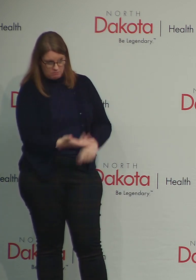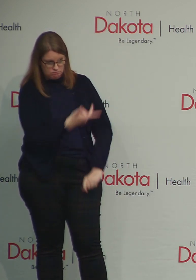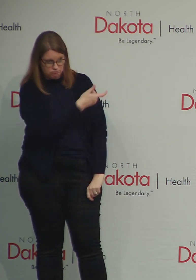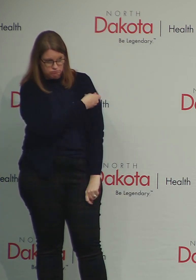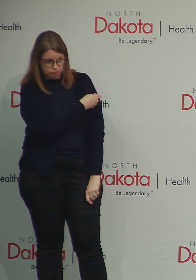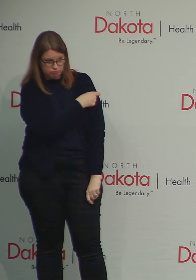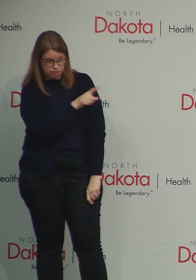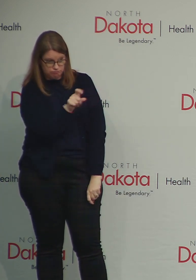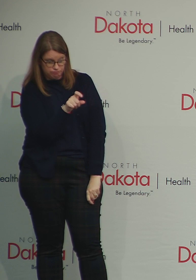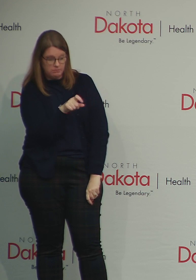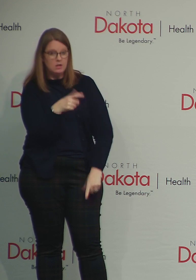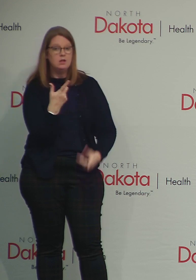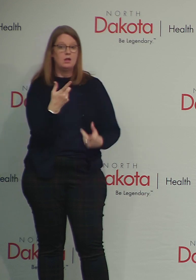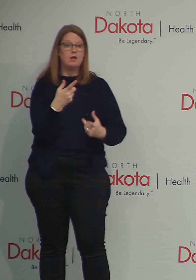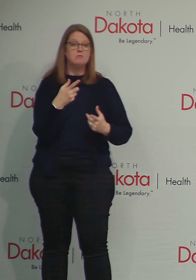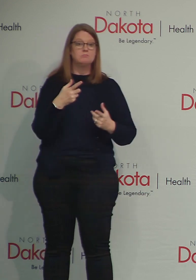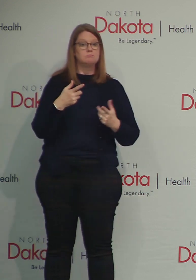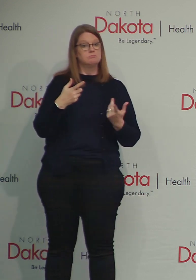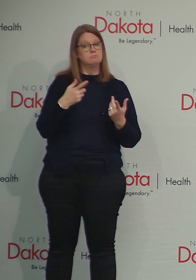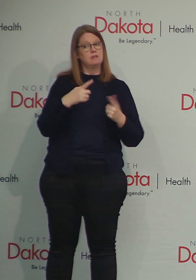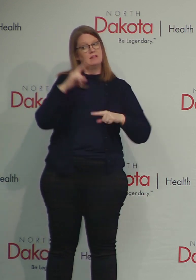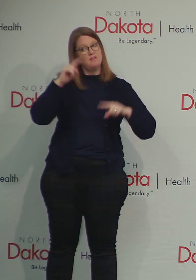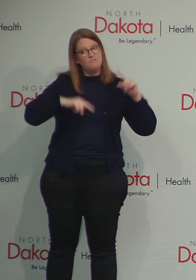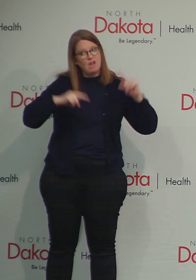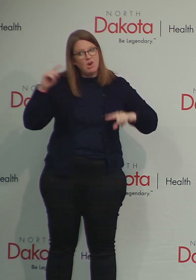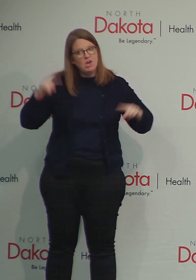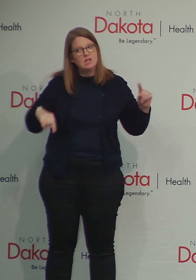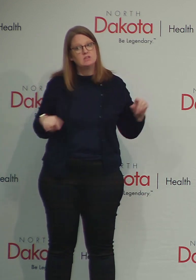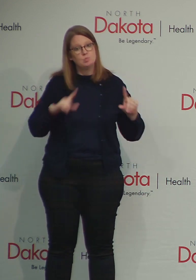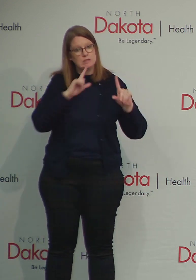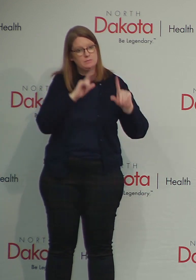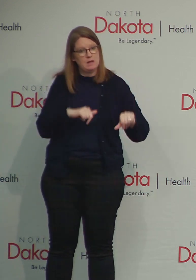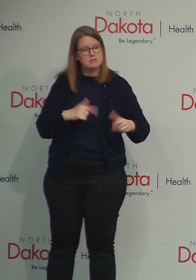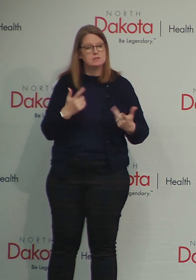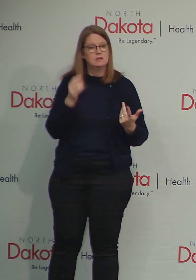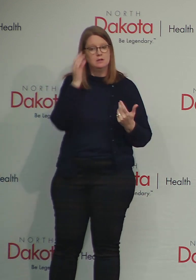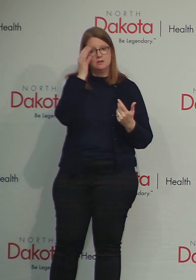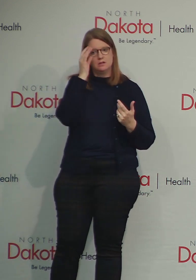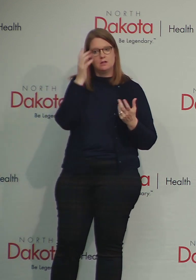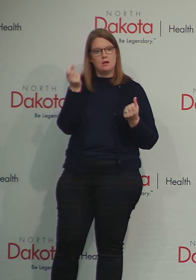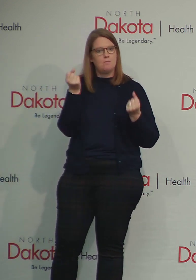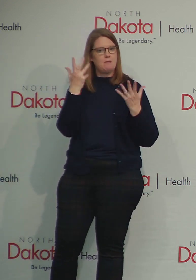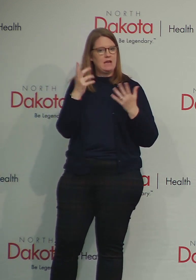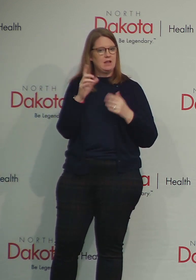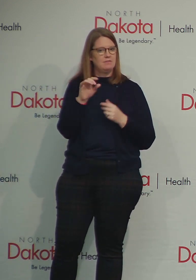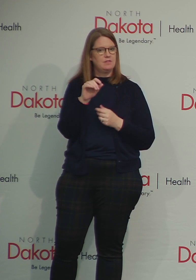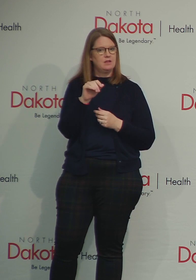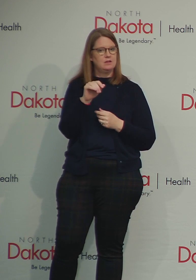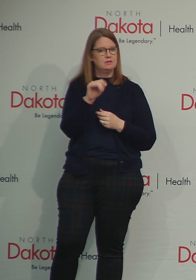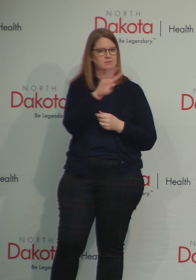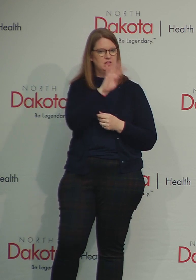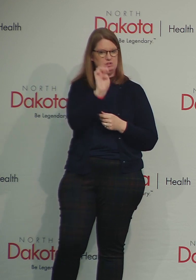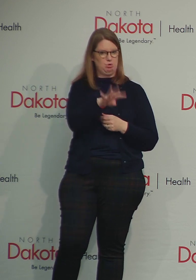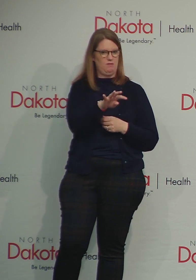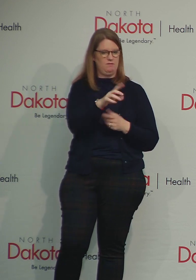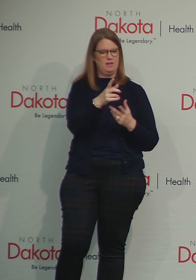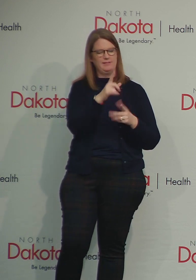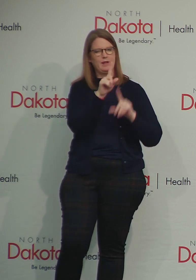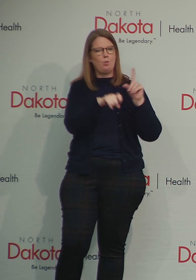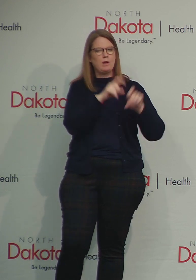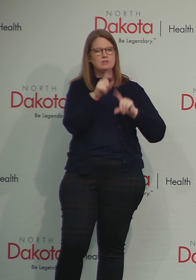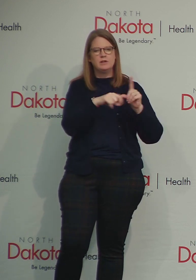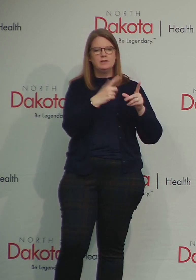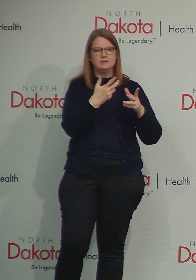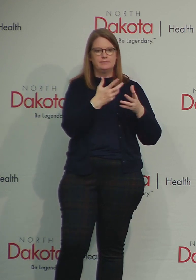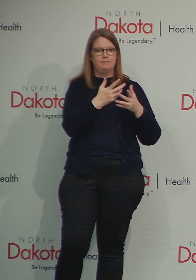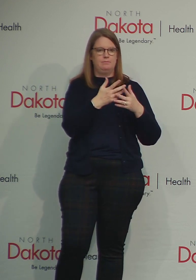COVID-19 vaccine, and they've received various results. Some of them, a lot of the surveys were done prior to even having data